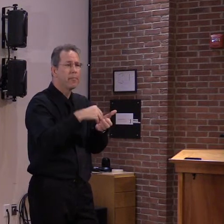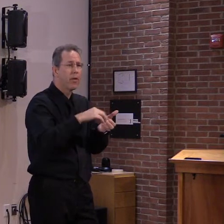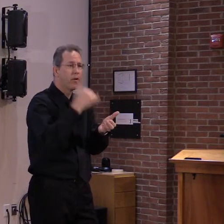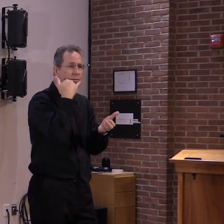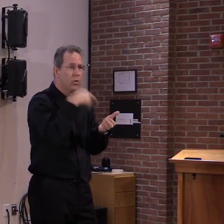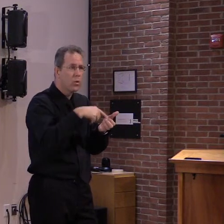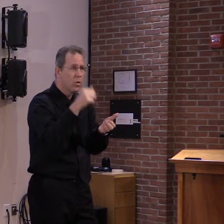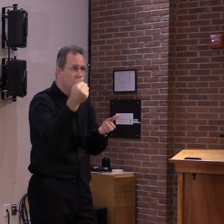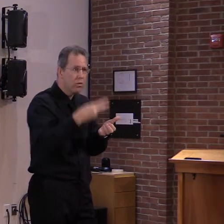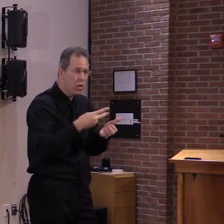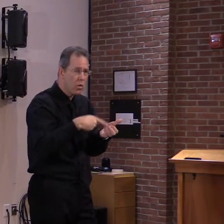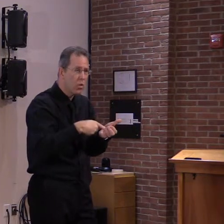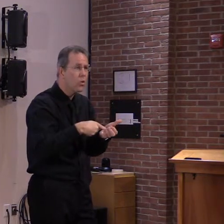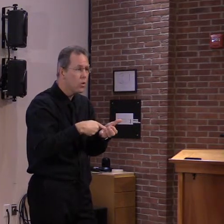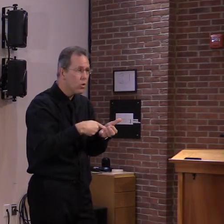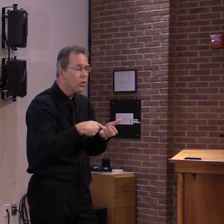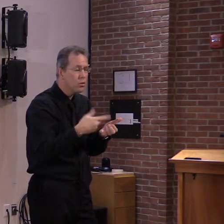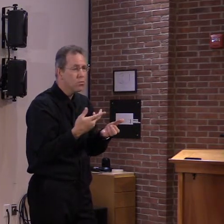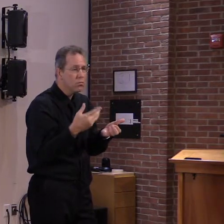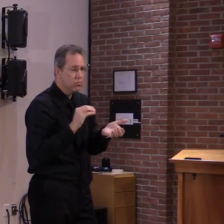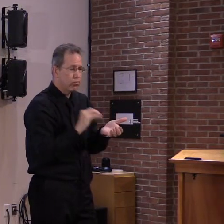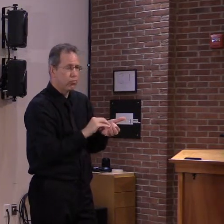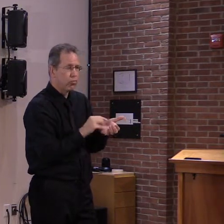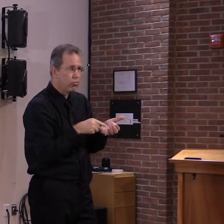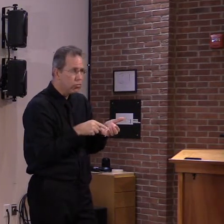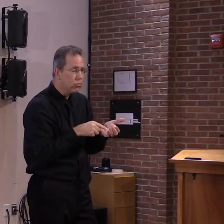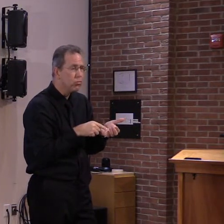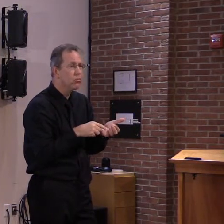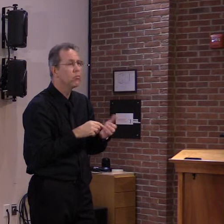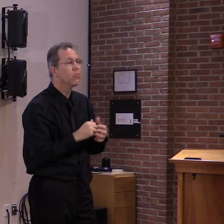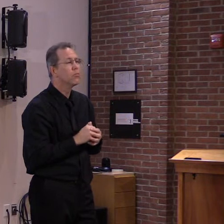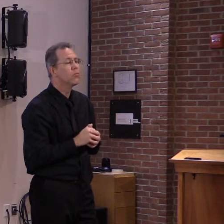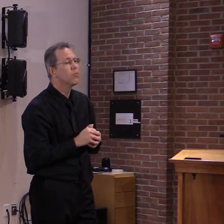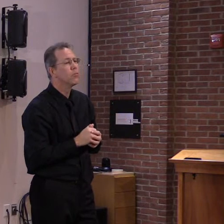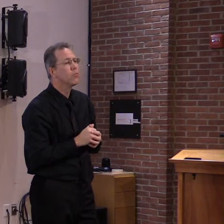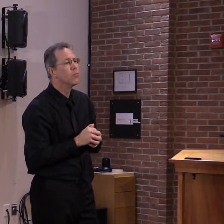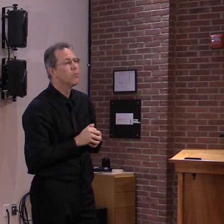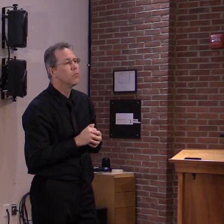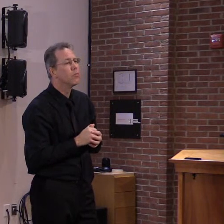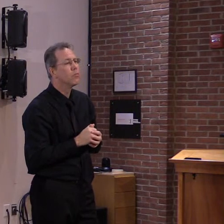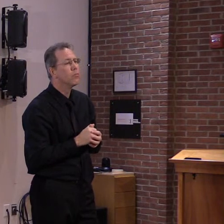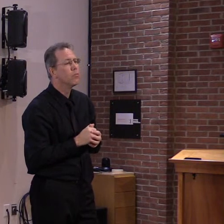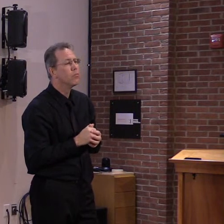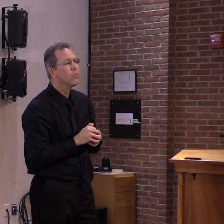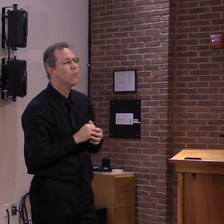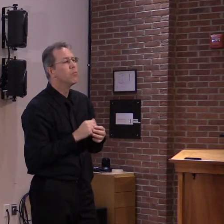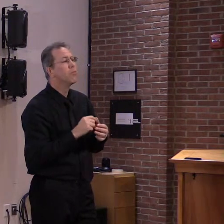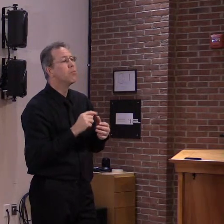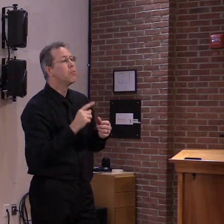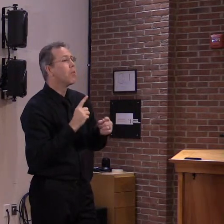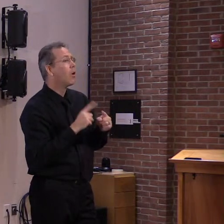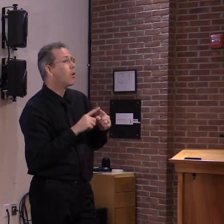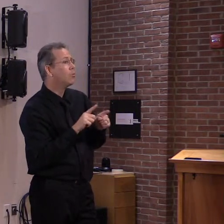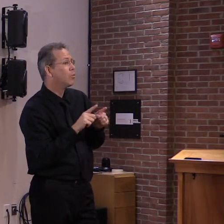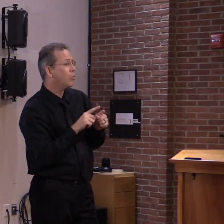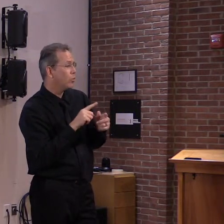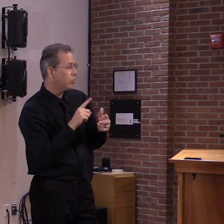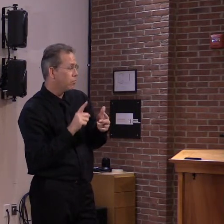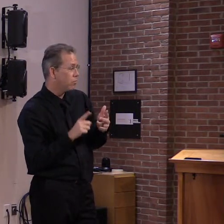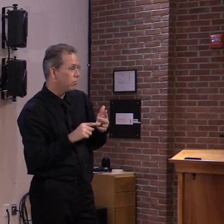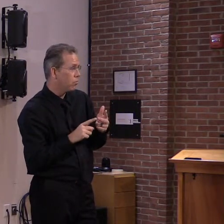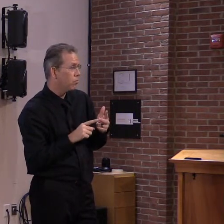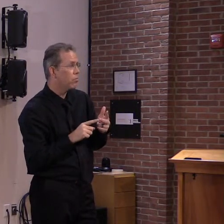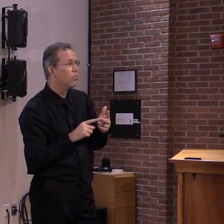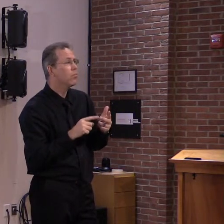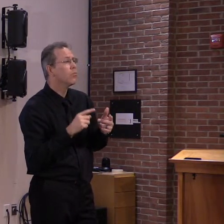and of course you can go anywhere where you have access to service for that. You can, when you sign up,